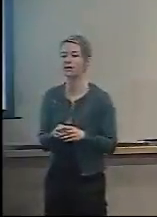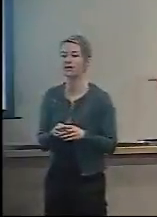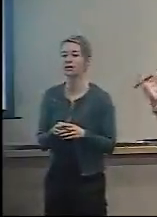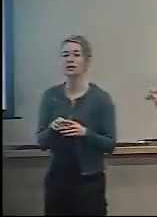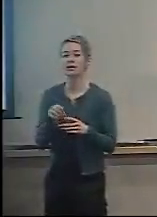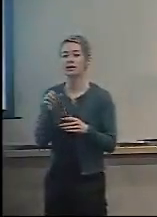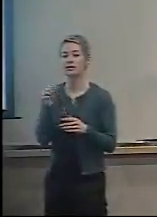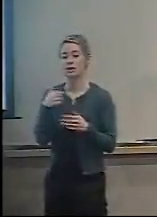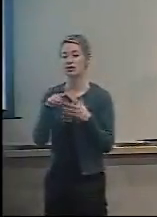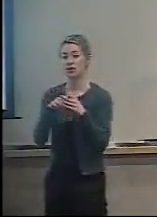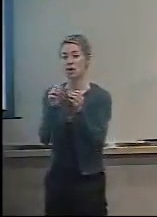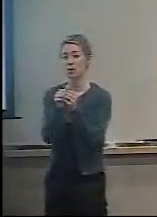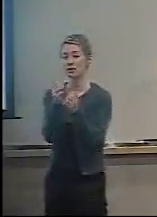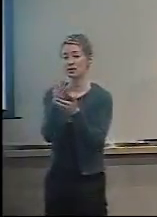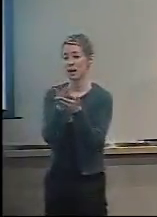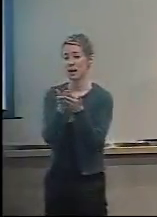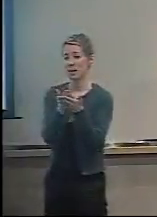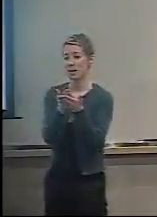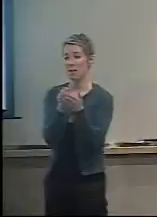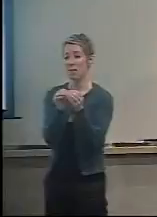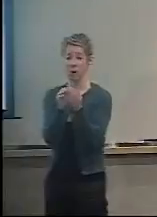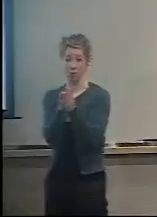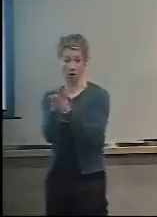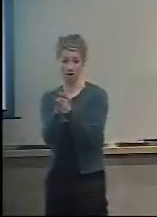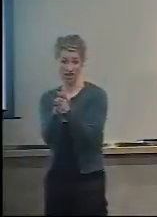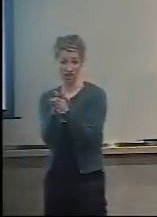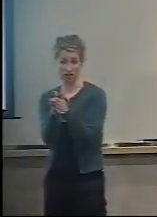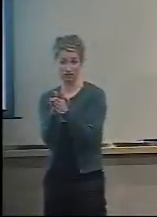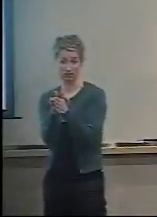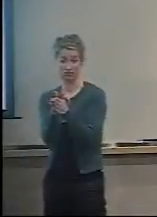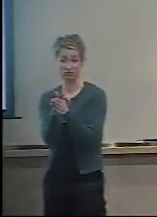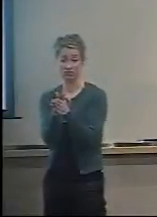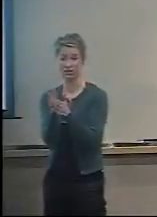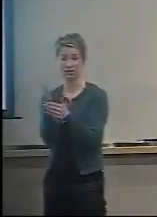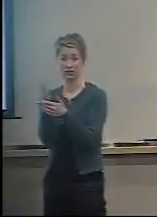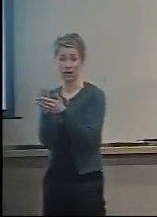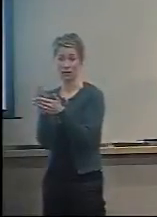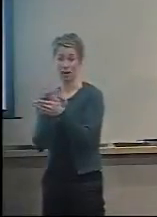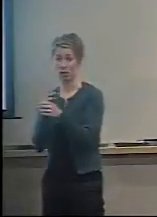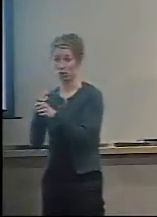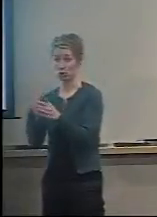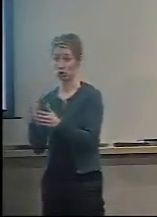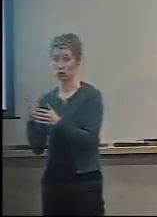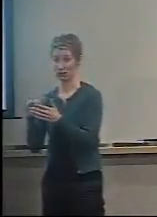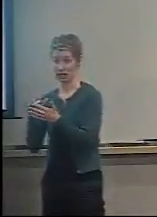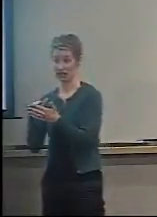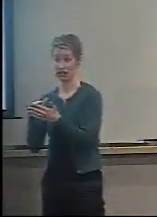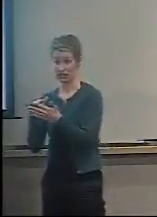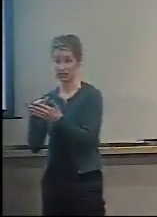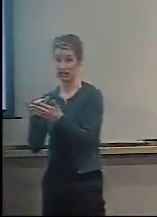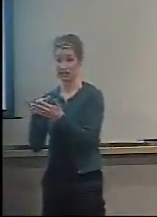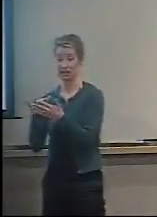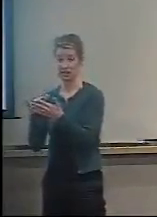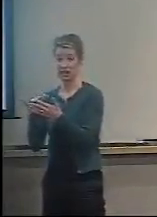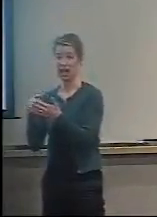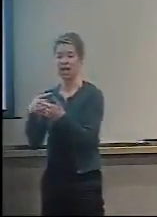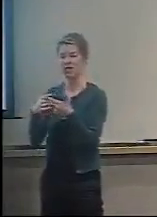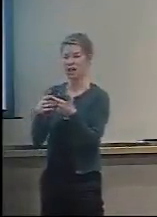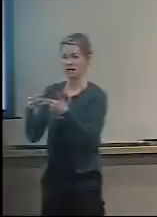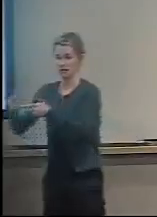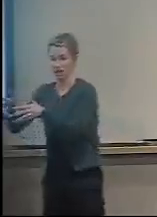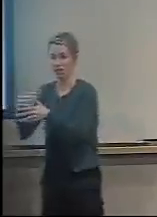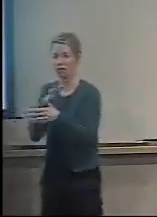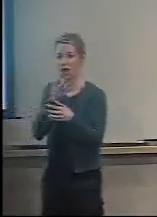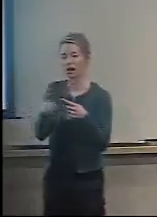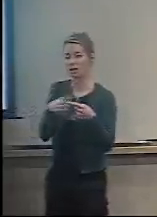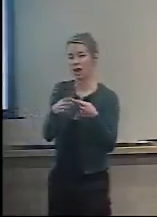start with some more motivation, which are some user studies. And then we'll talk a little bit about